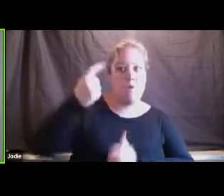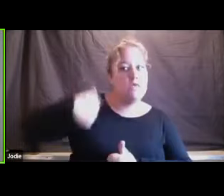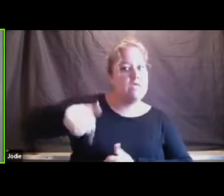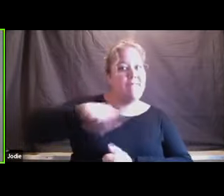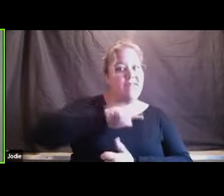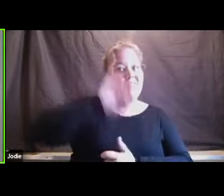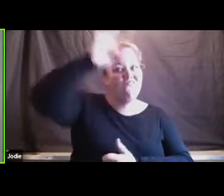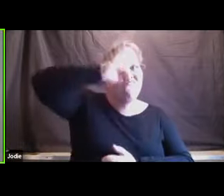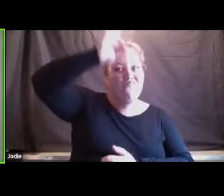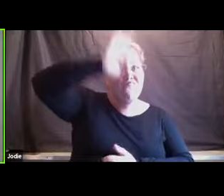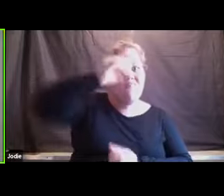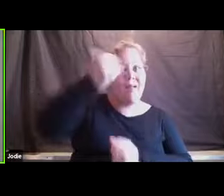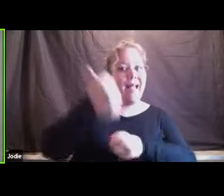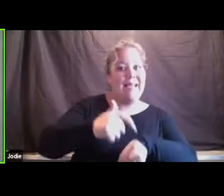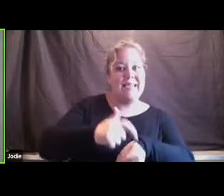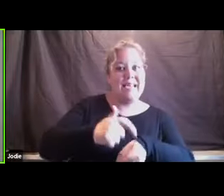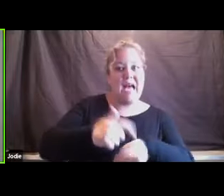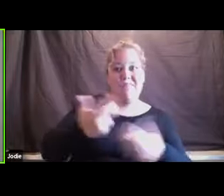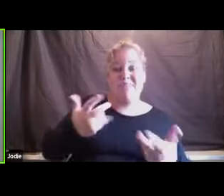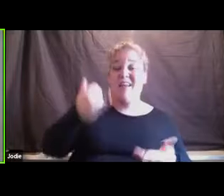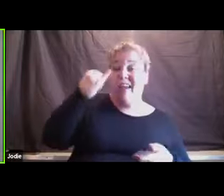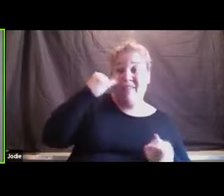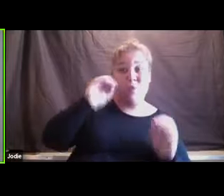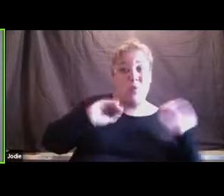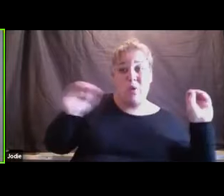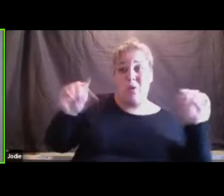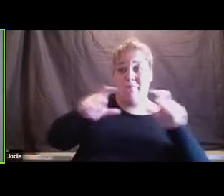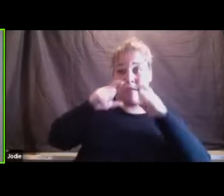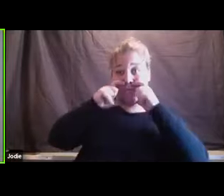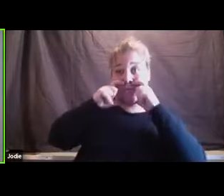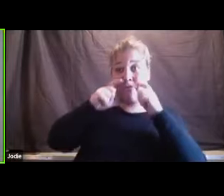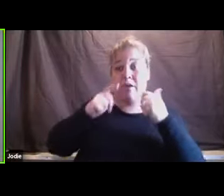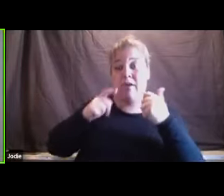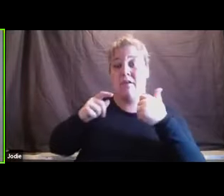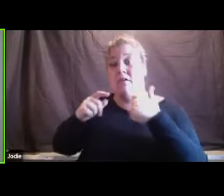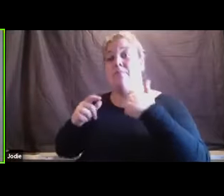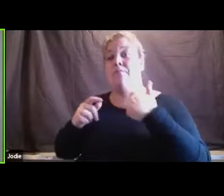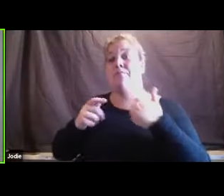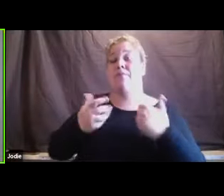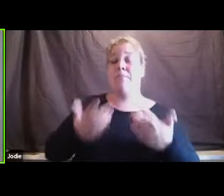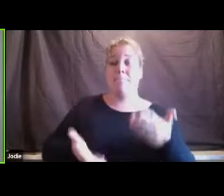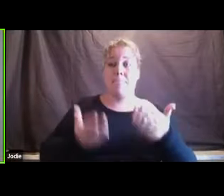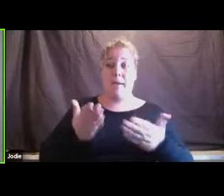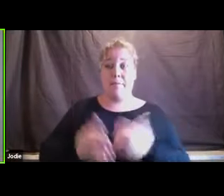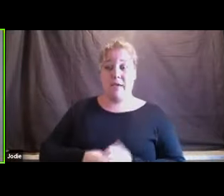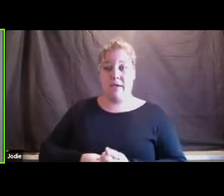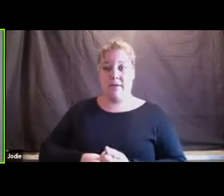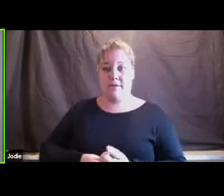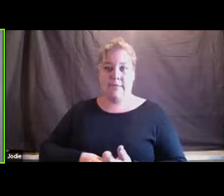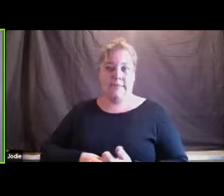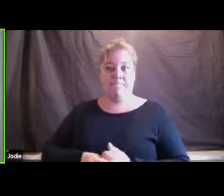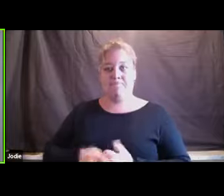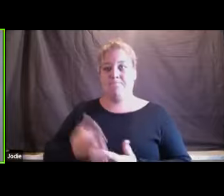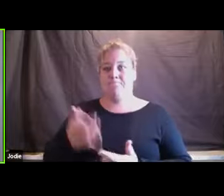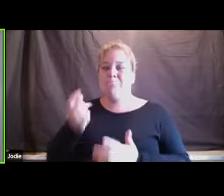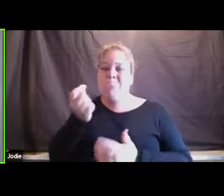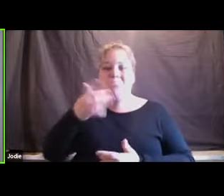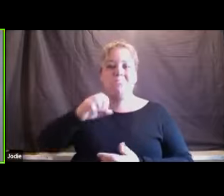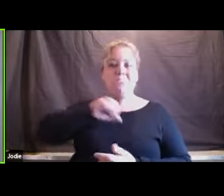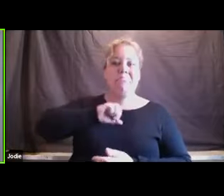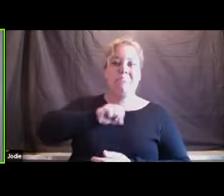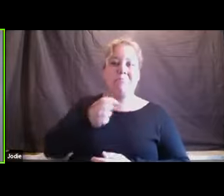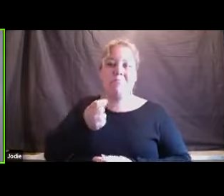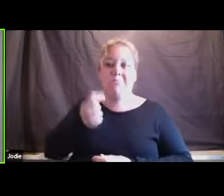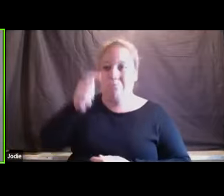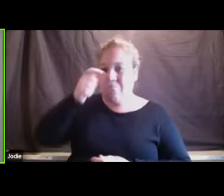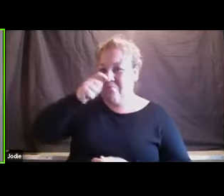time, and we're not wearing a face covering, and maybe we have a some slight symptoms and we don't think